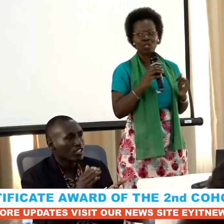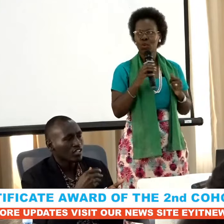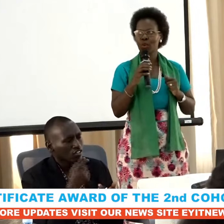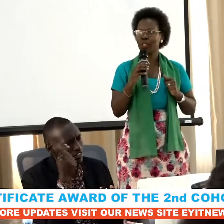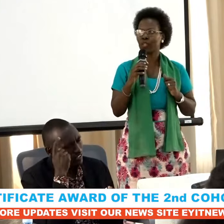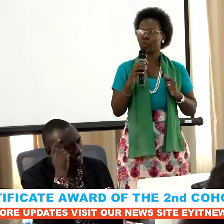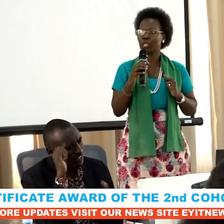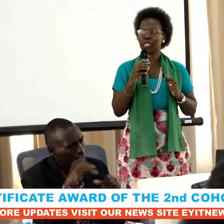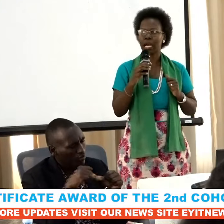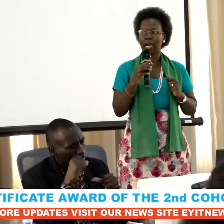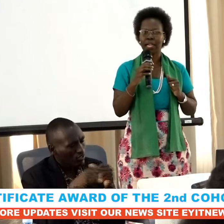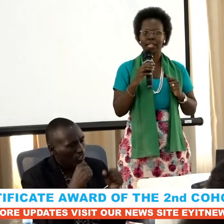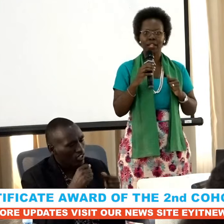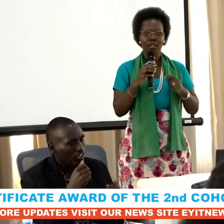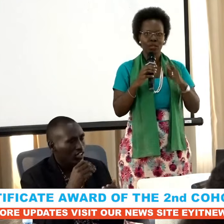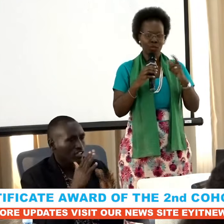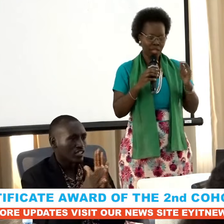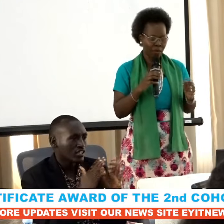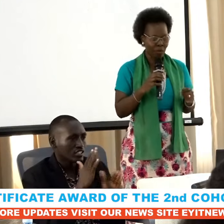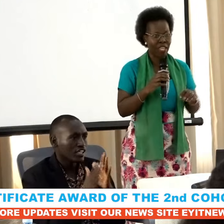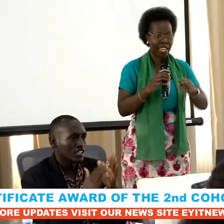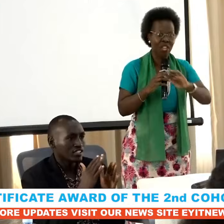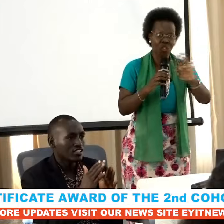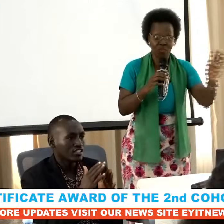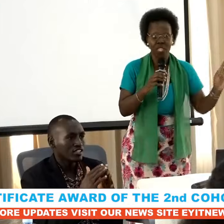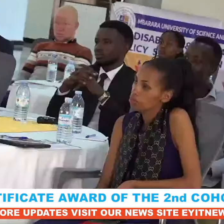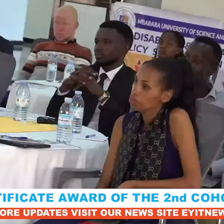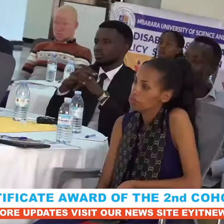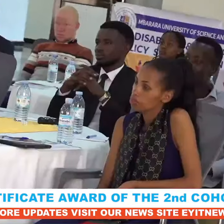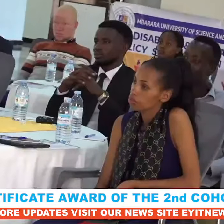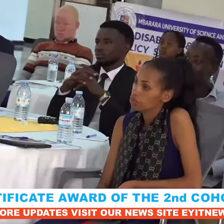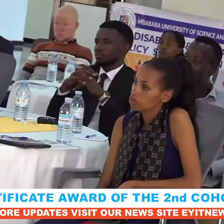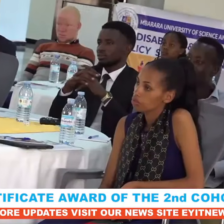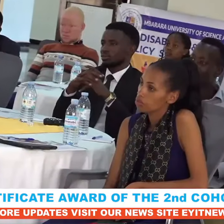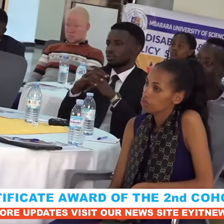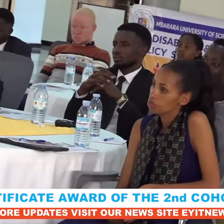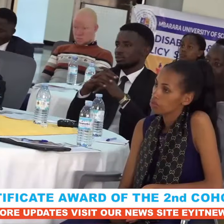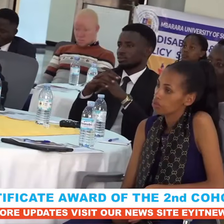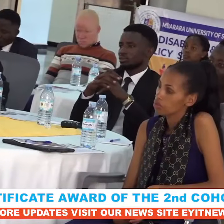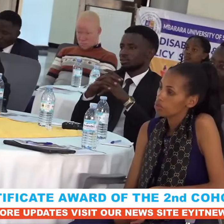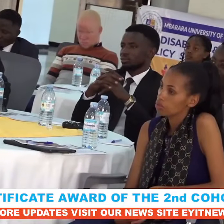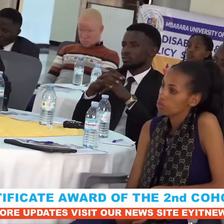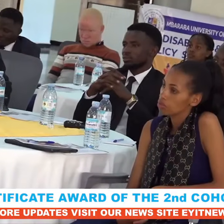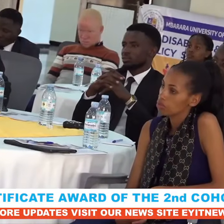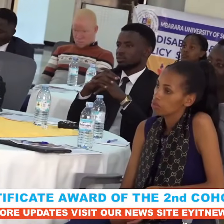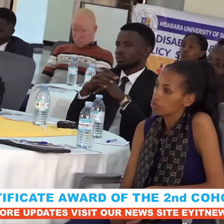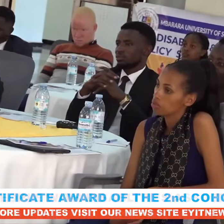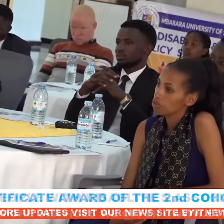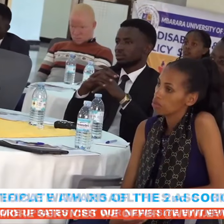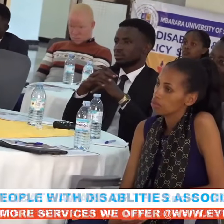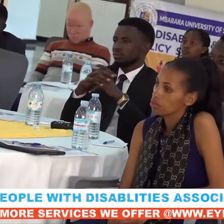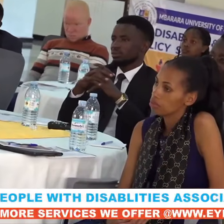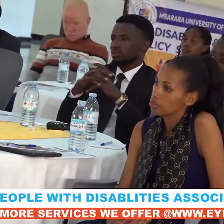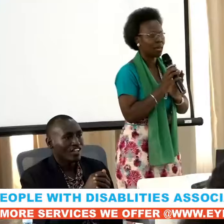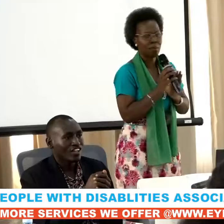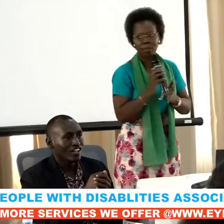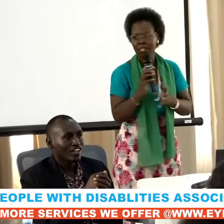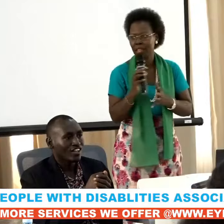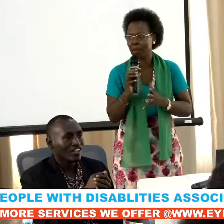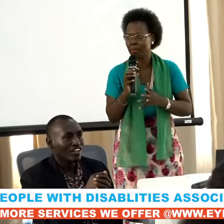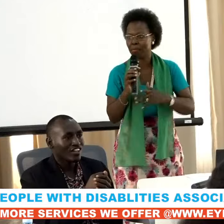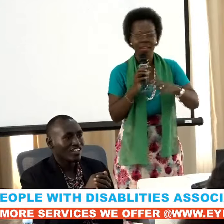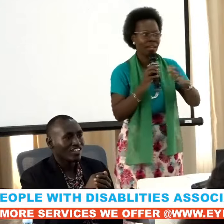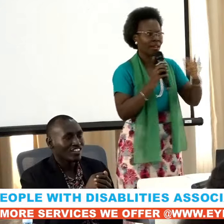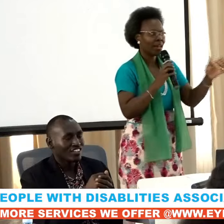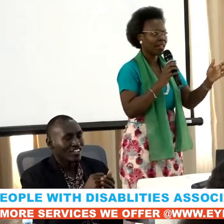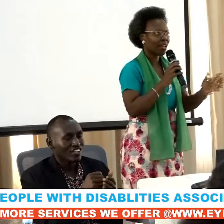a song that we sang. You tell me whether any of these signs make sense. It goes like this. Forgive me, my